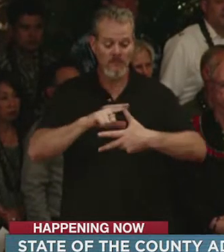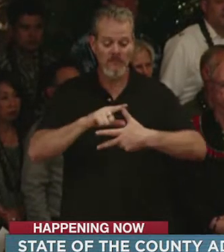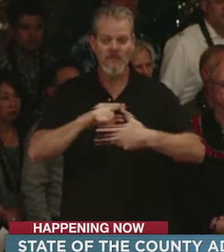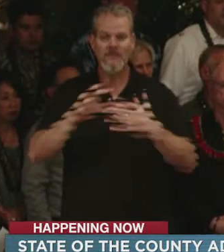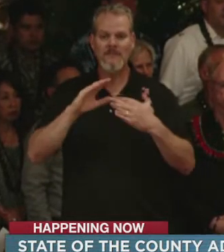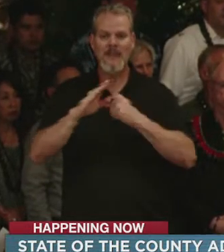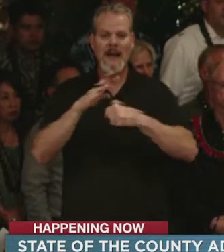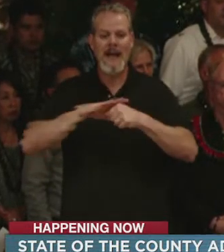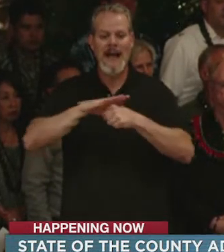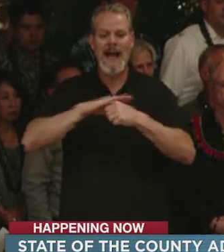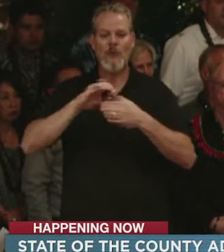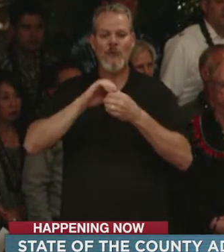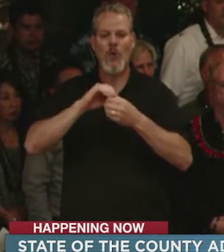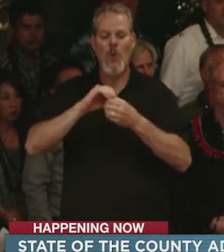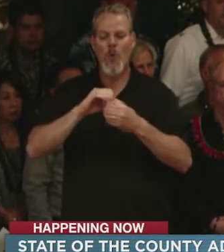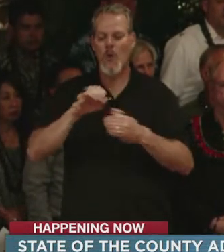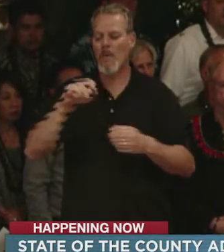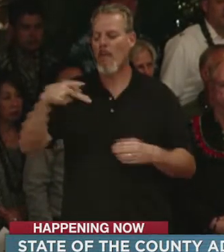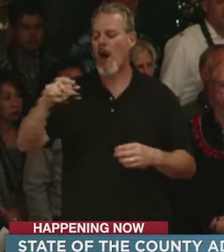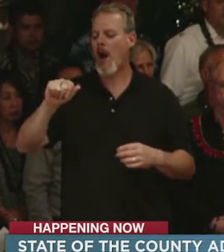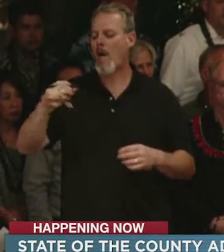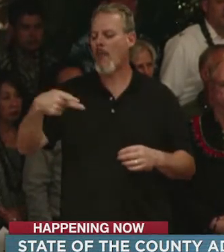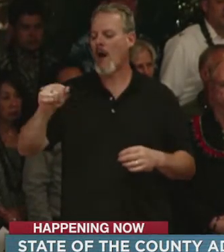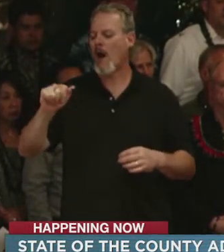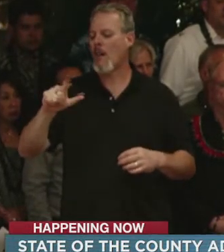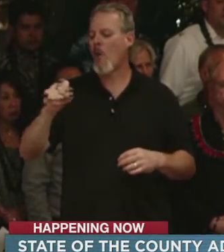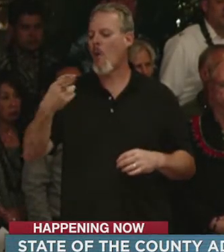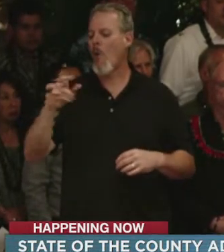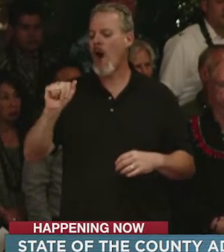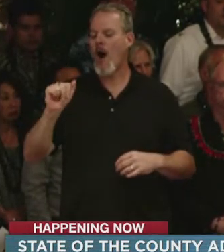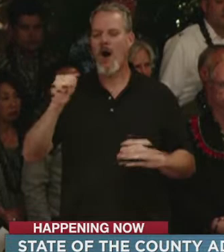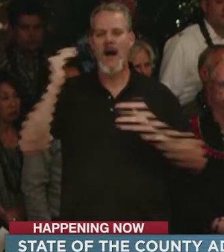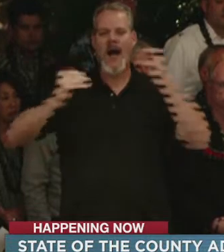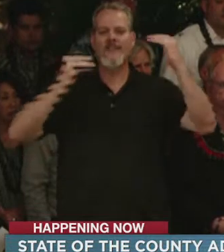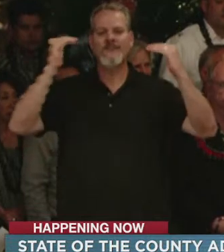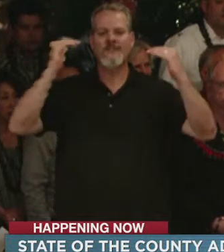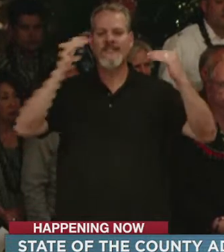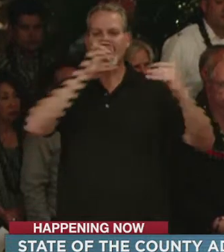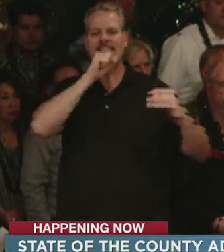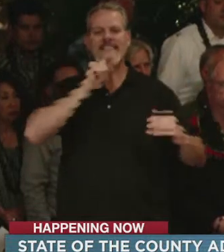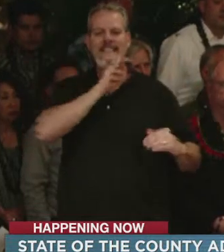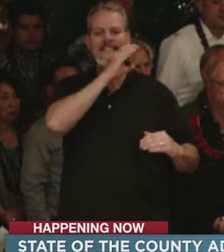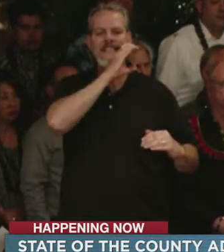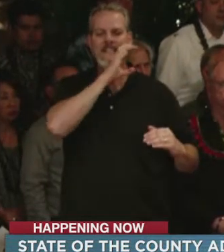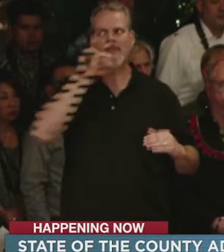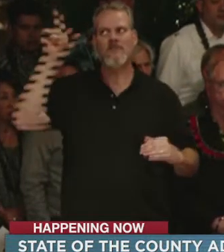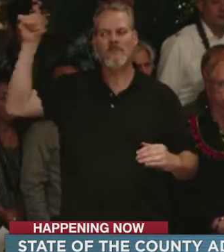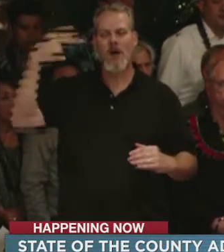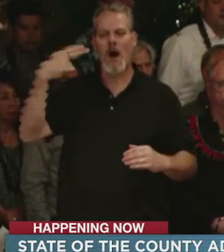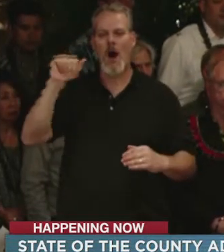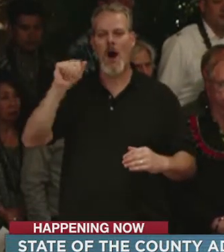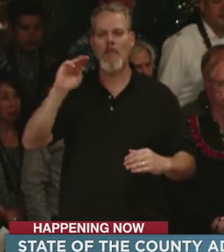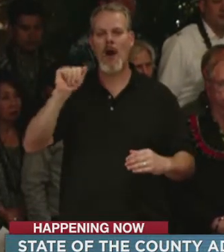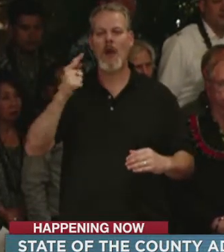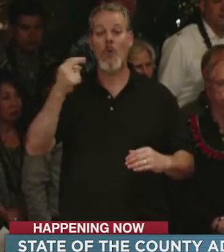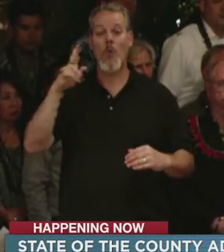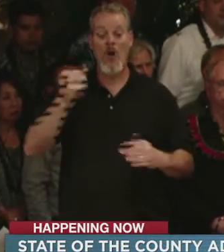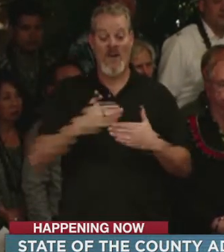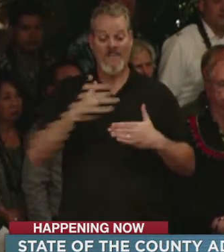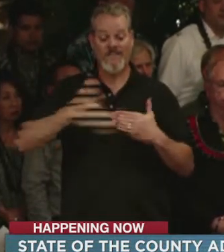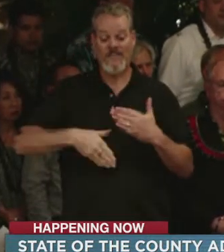20-unit Papaloa Elderly Housing Affordable Housing Project in Hamakua, which was completed in